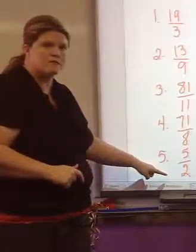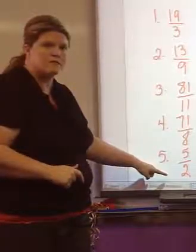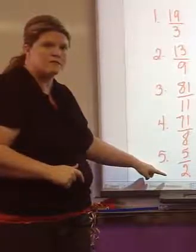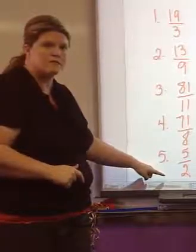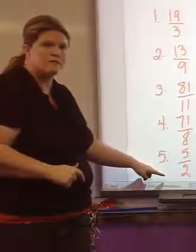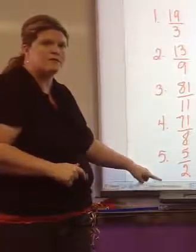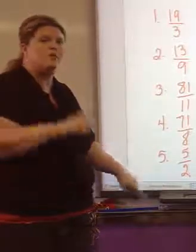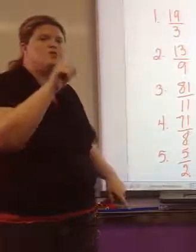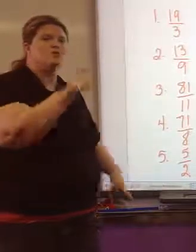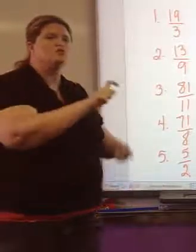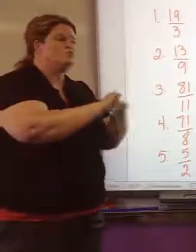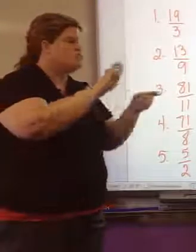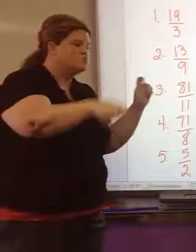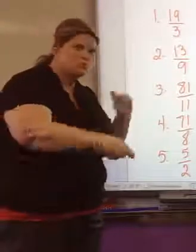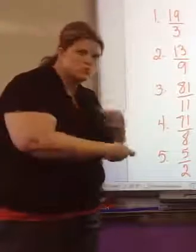you're changing